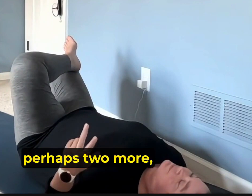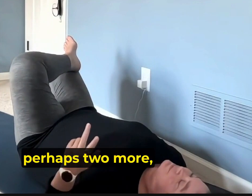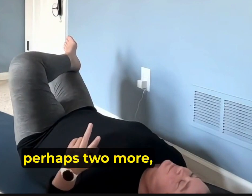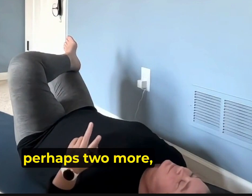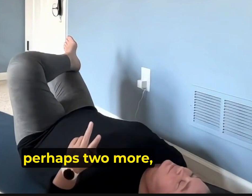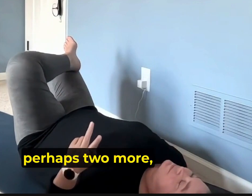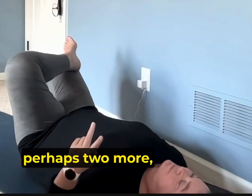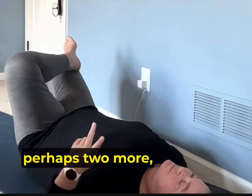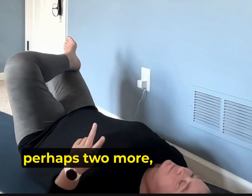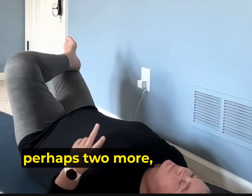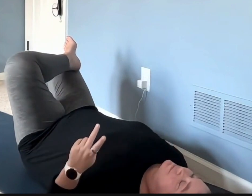Perhaps 2 more.